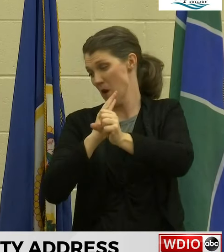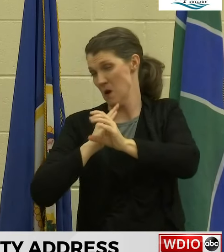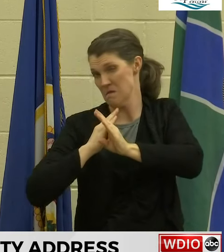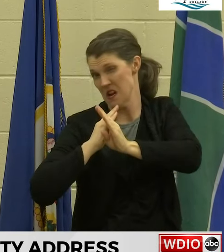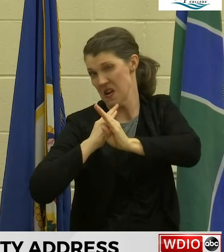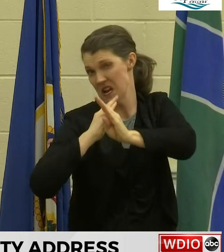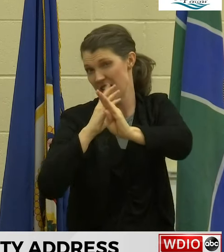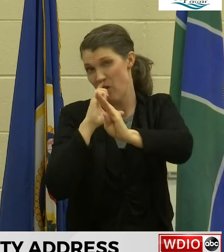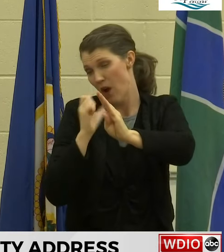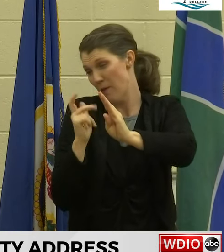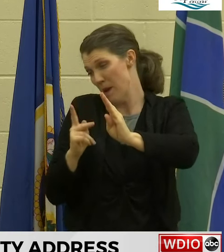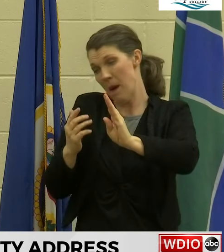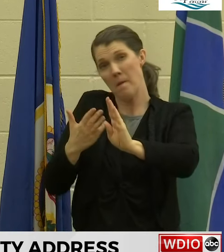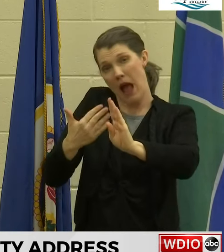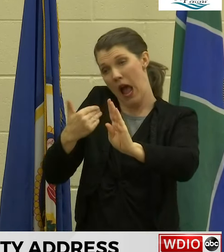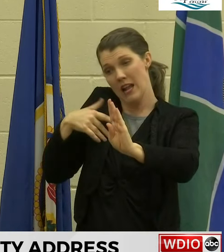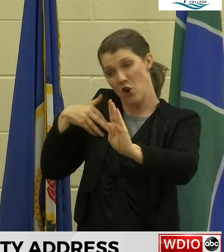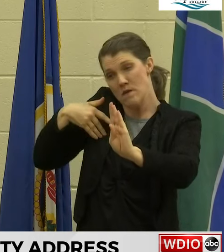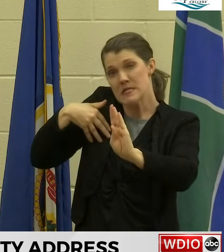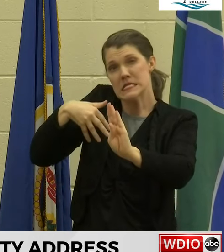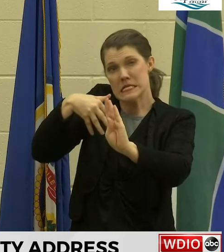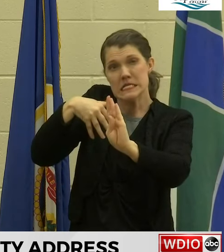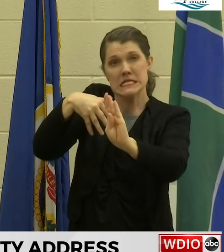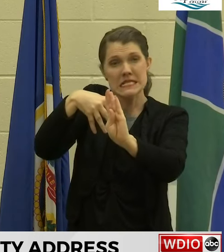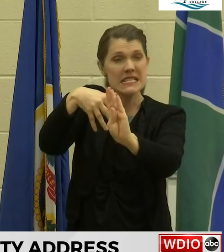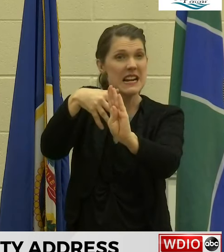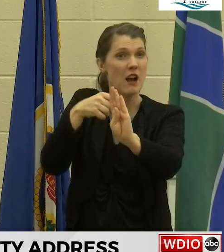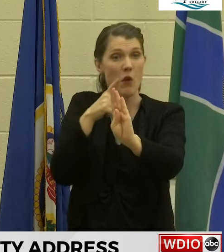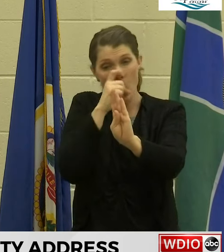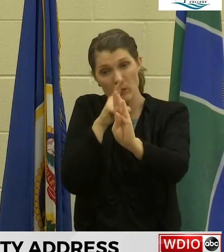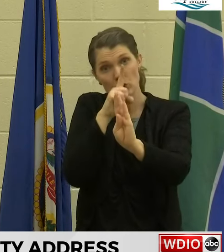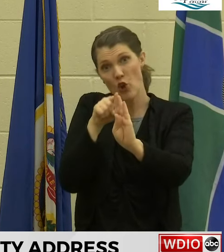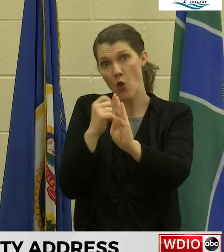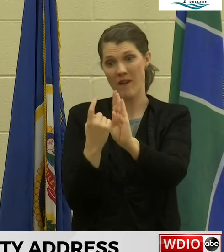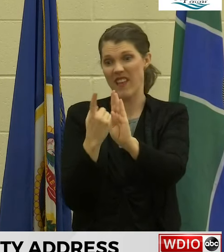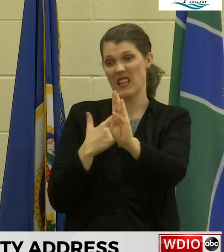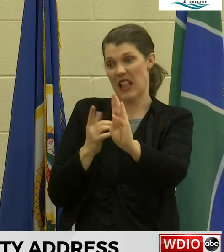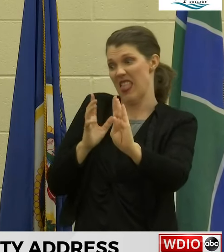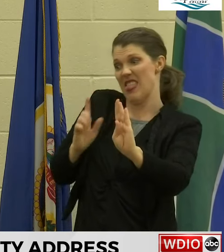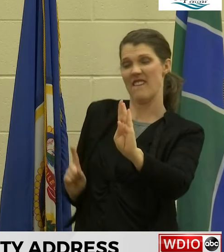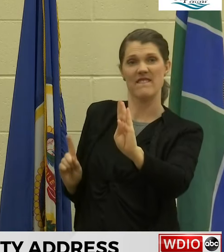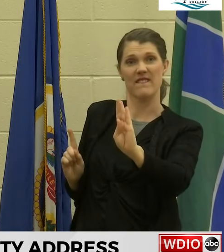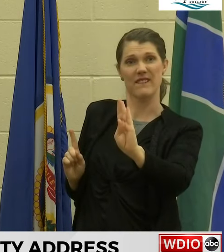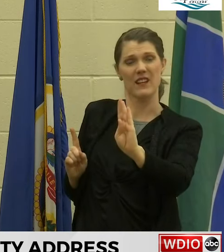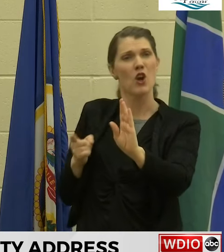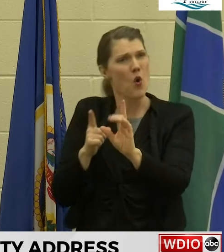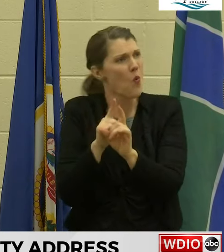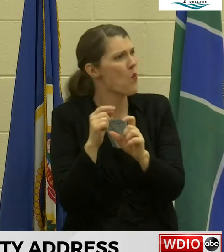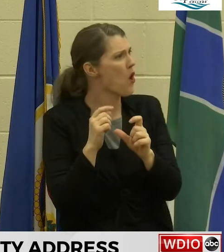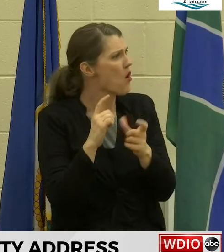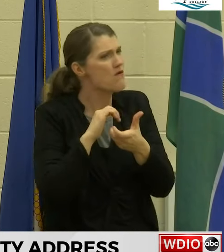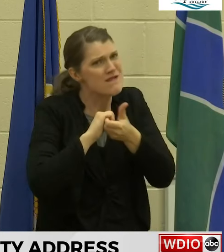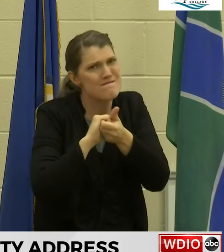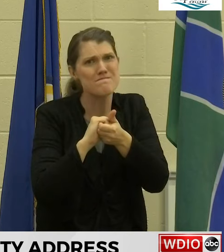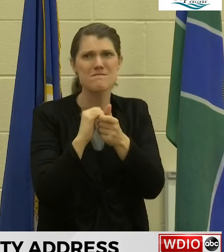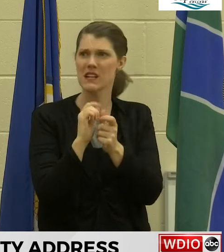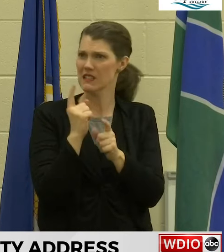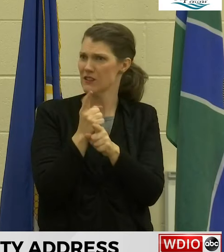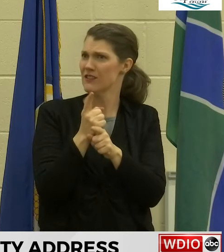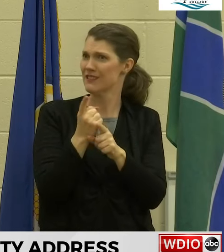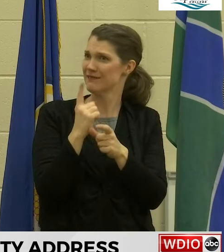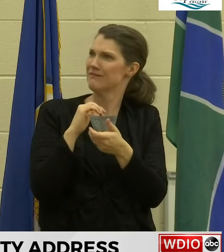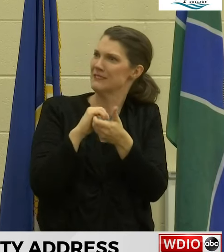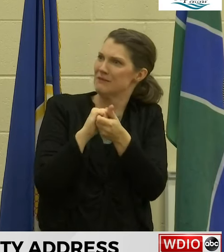make sure that nobody gets left behind. It's a buddy system.